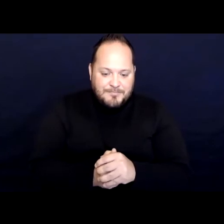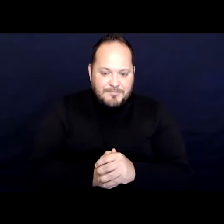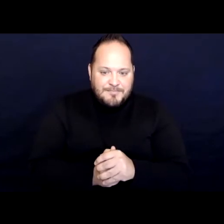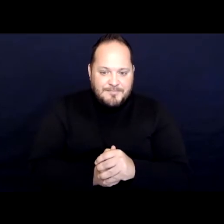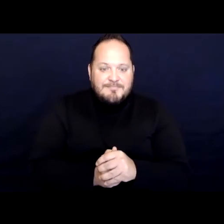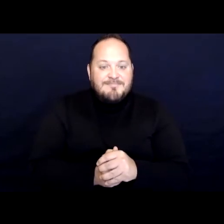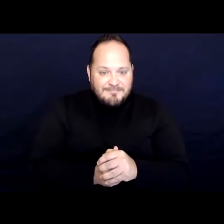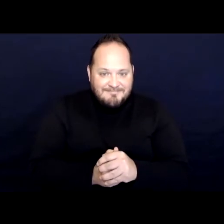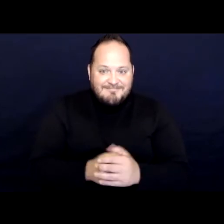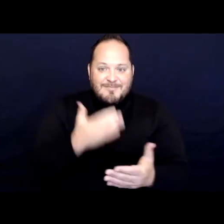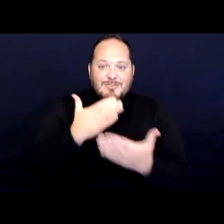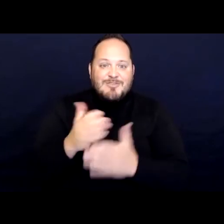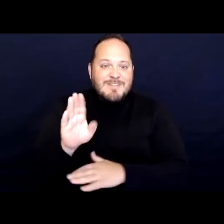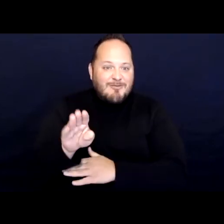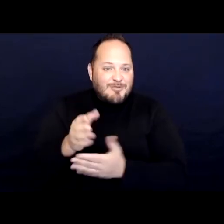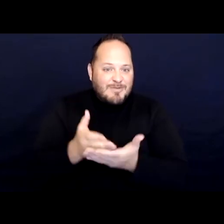Good afternoon, everyone.